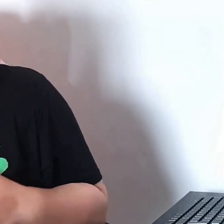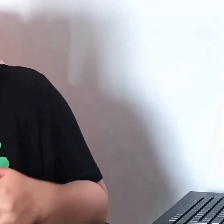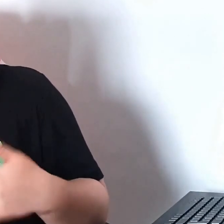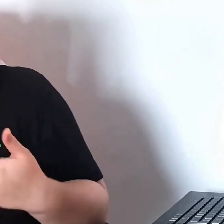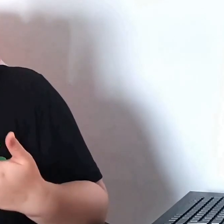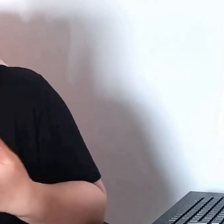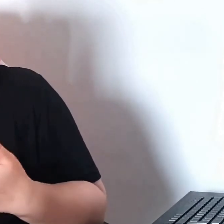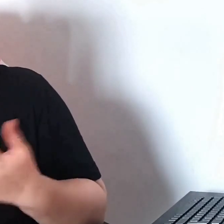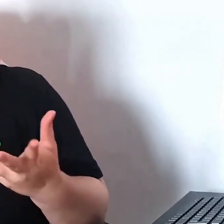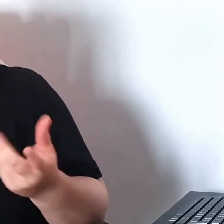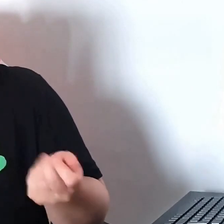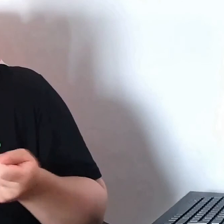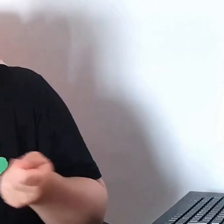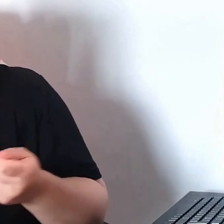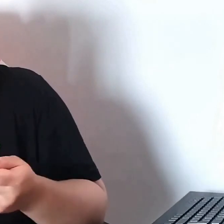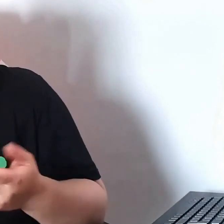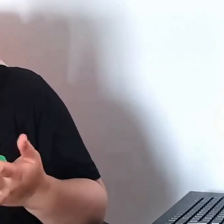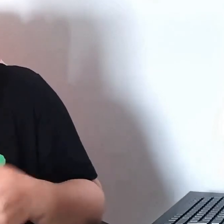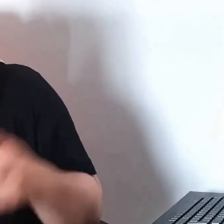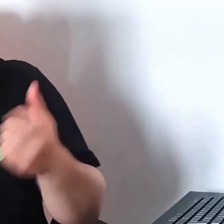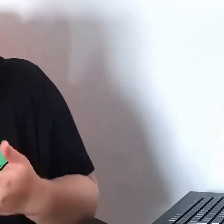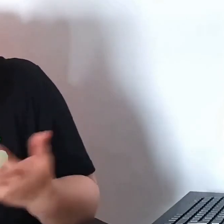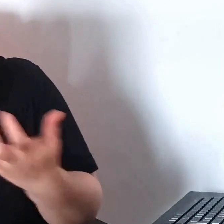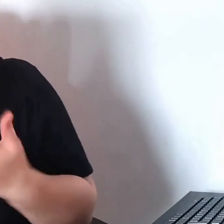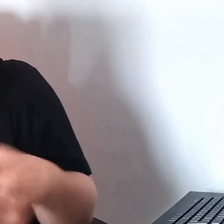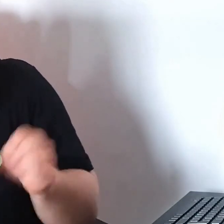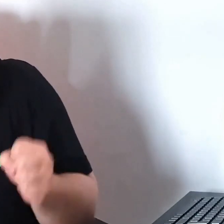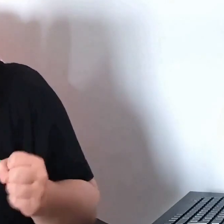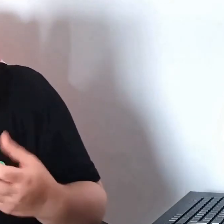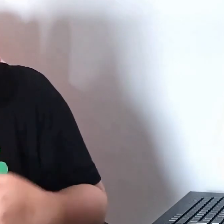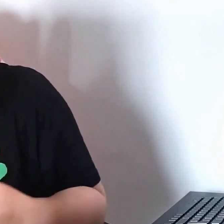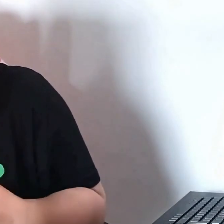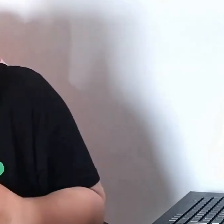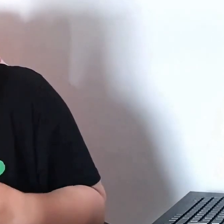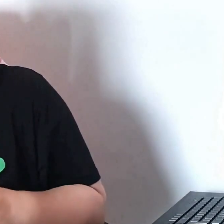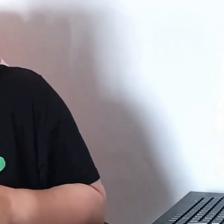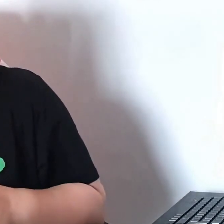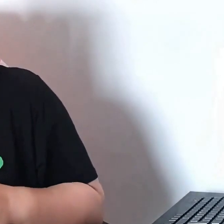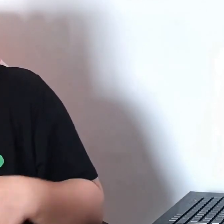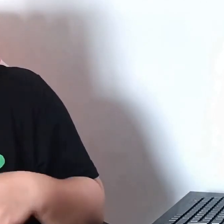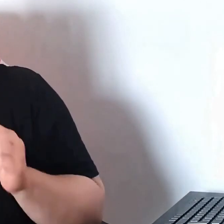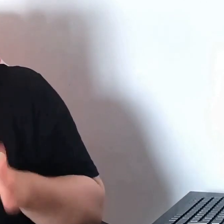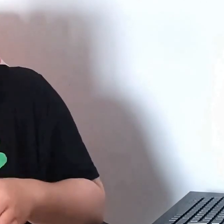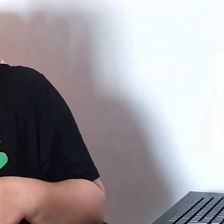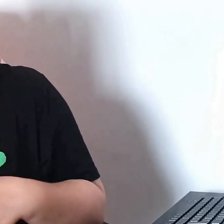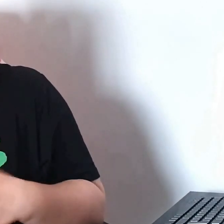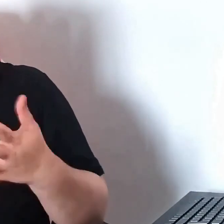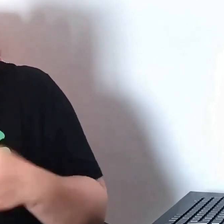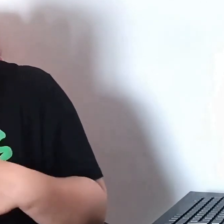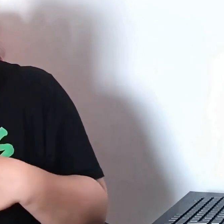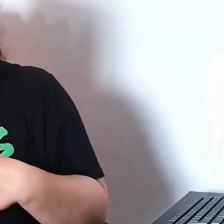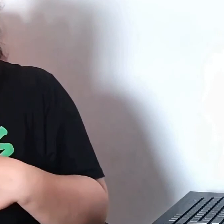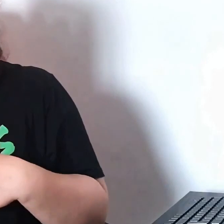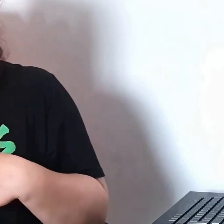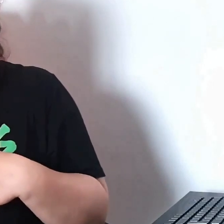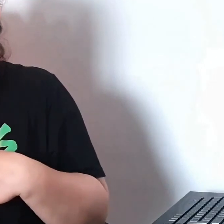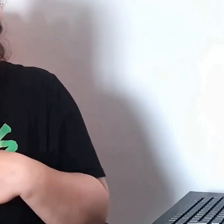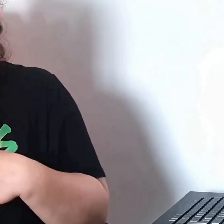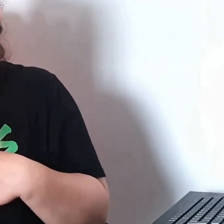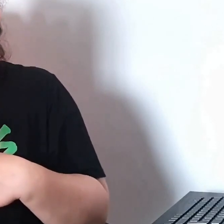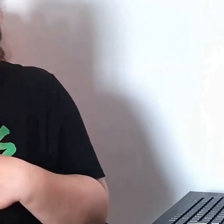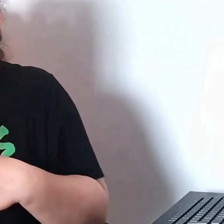It can feel like it's a lot to handle, and people don't know where to start with me. But I tell them my sign name